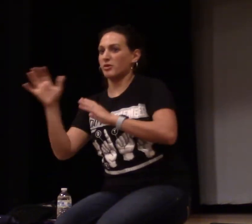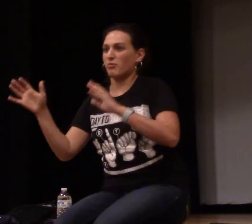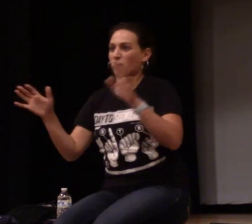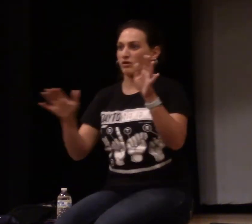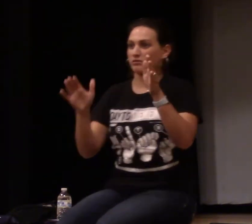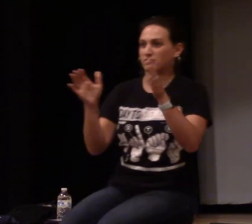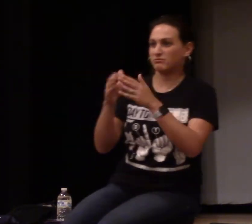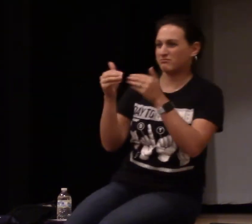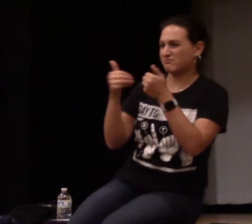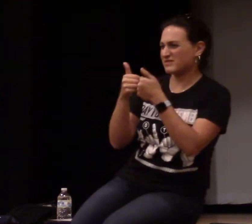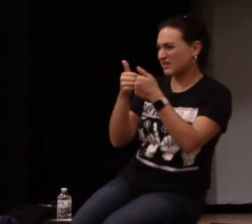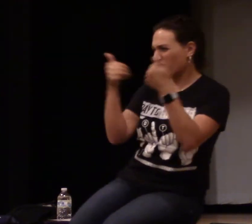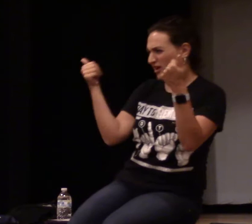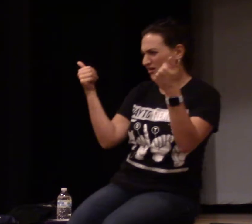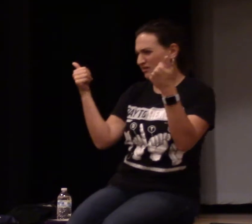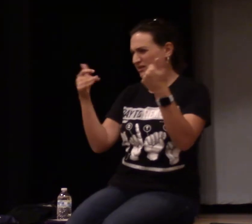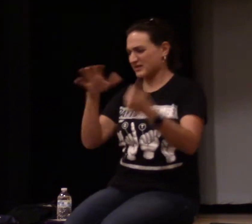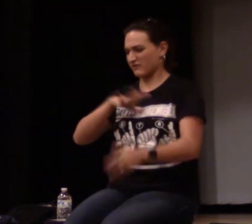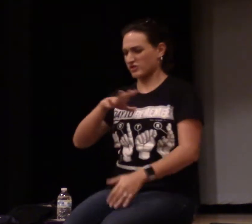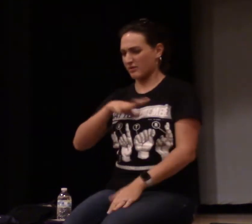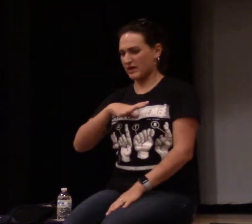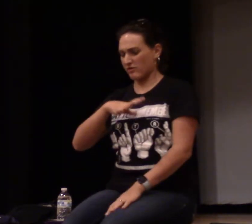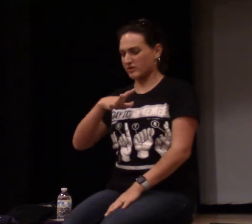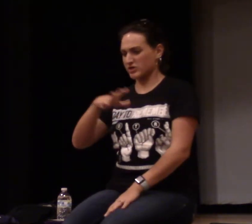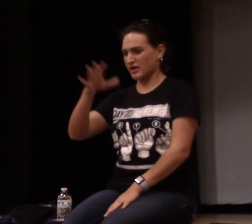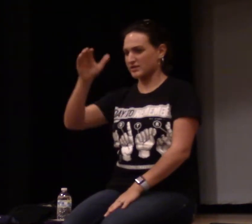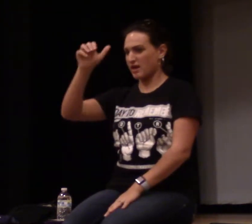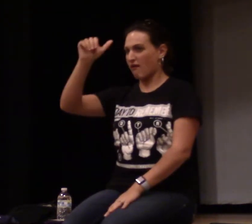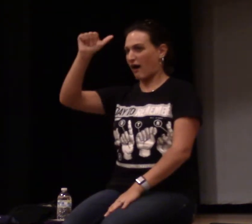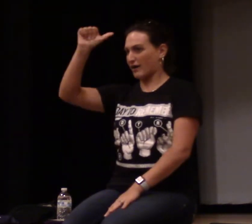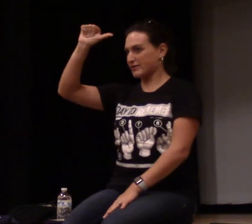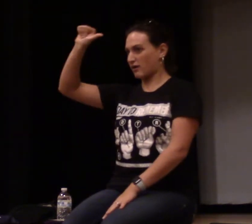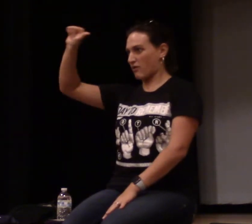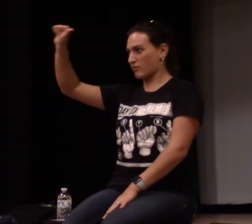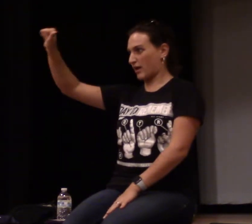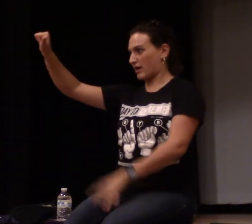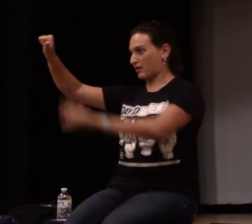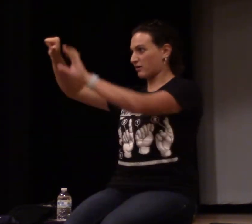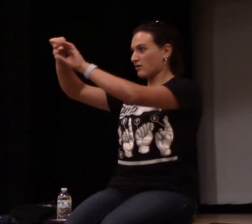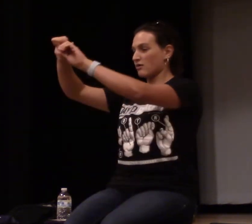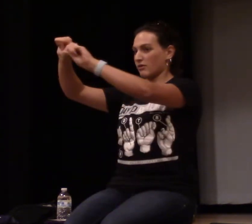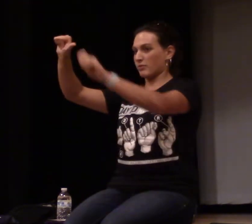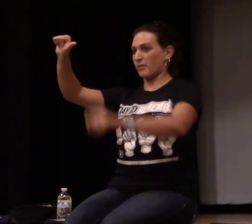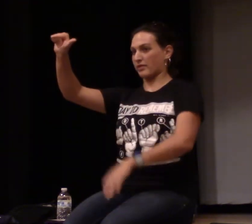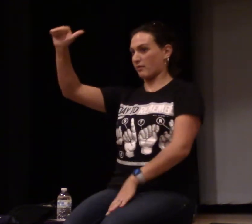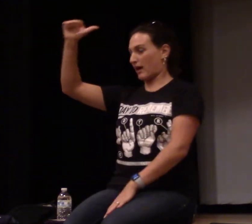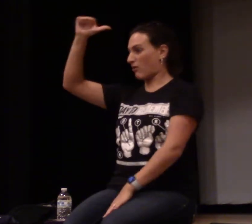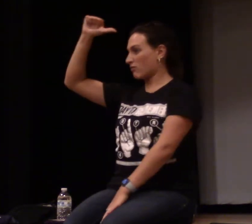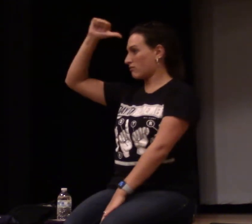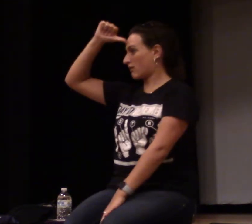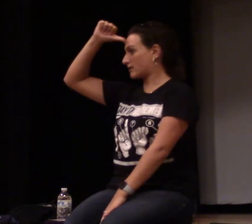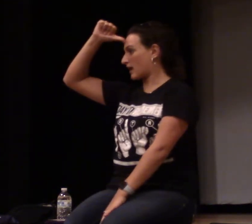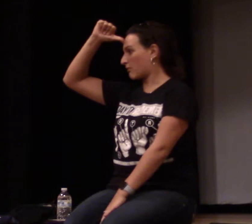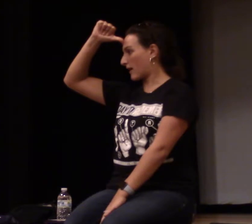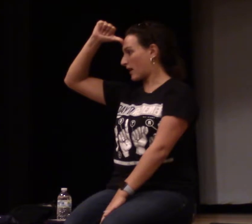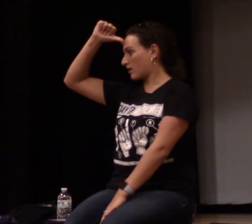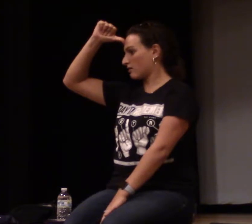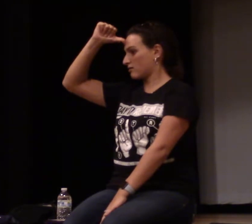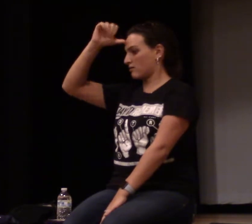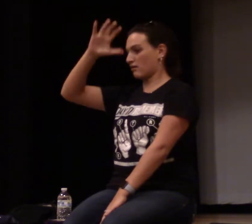more different, instead of just coming down to the chest, I start out with my hand, like with my thumb out on top of my head, and then